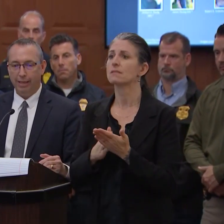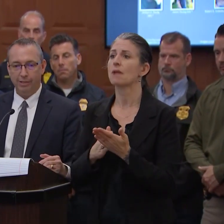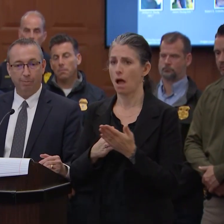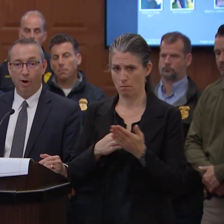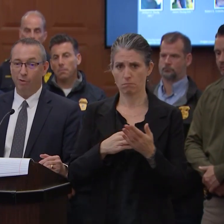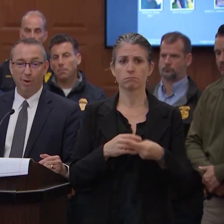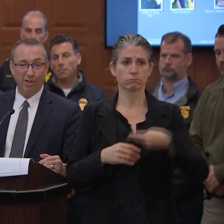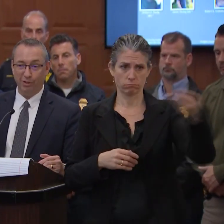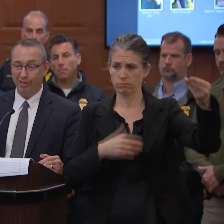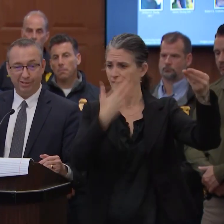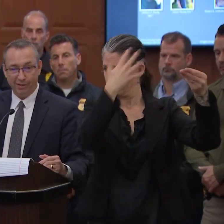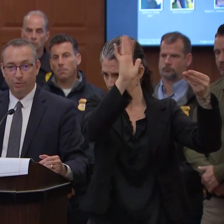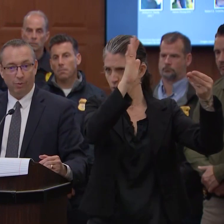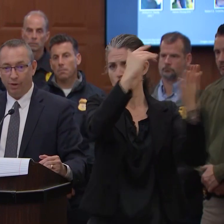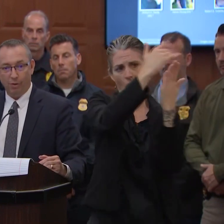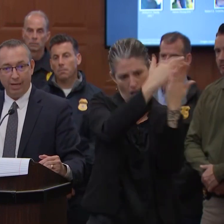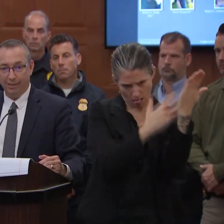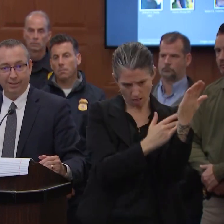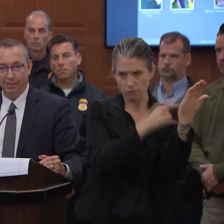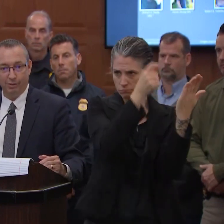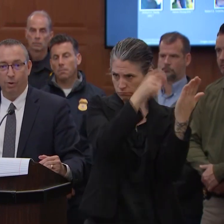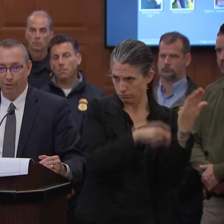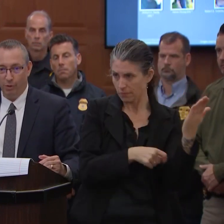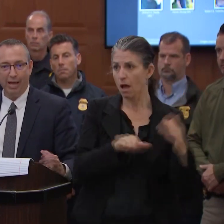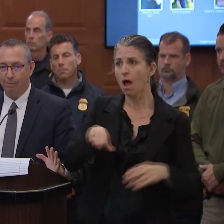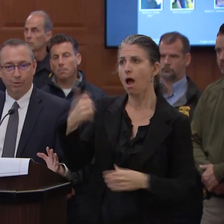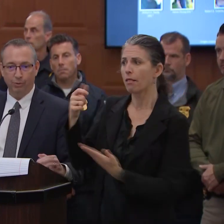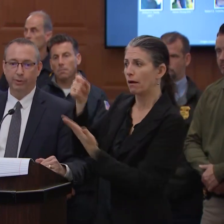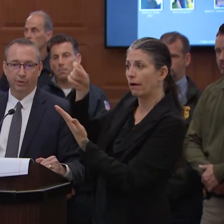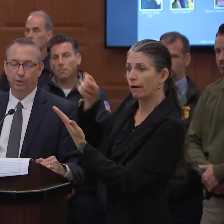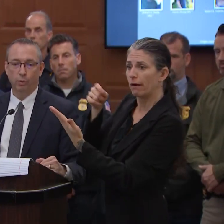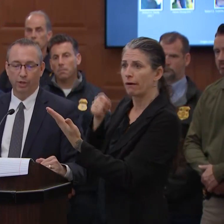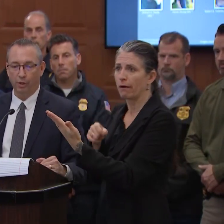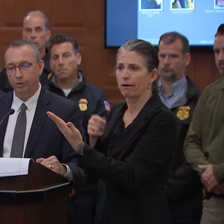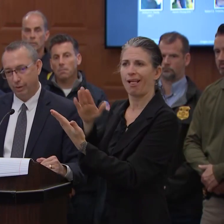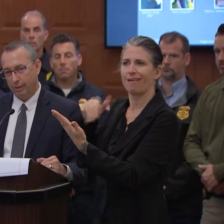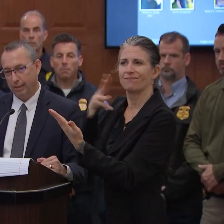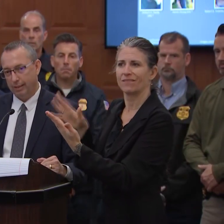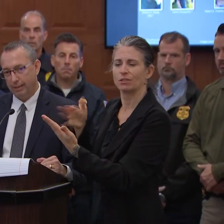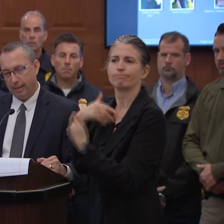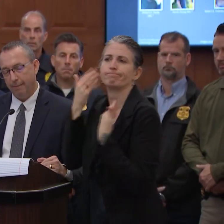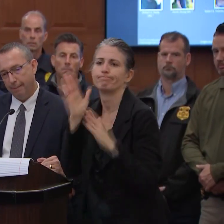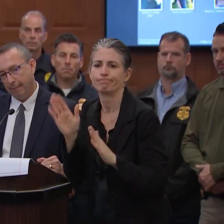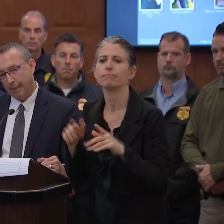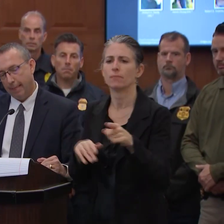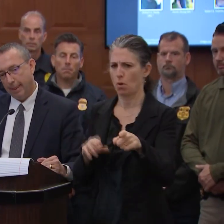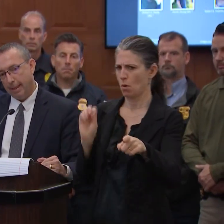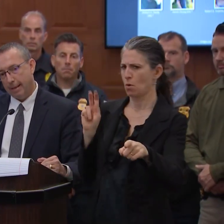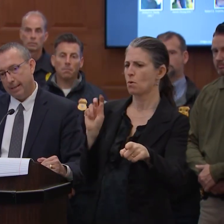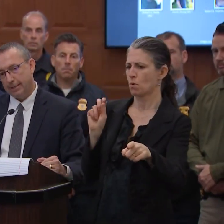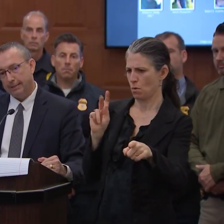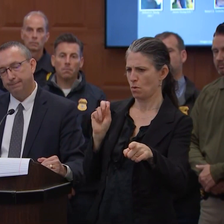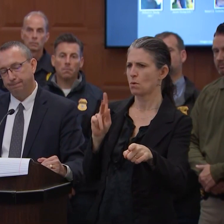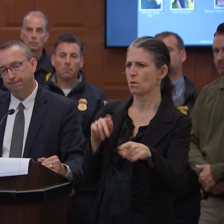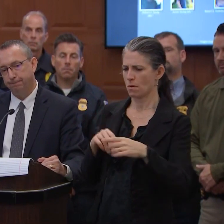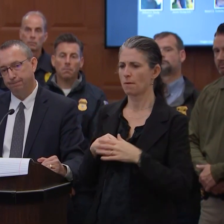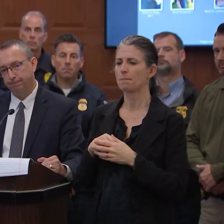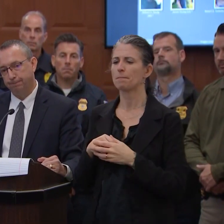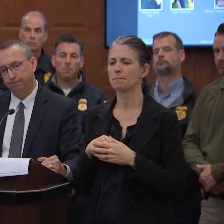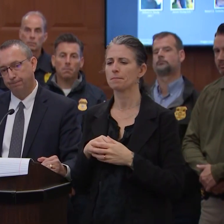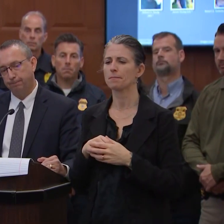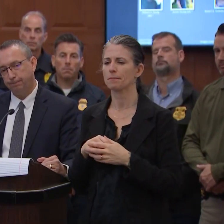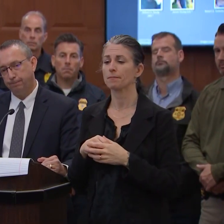queue as a part of a punch list. This is where we're going next, and this is what we're doing. Absolutely, we're still working on those. Yeah. Lewiston is a small community, but is there